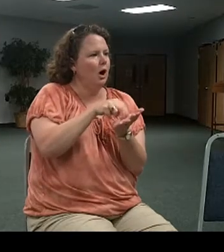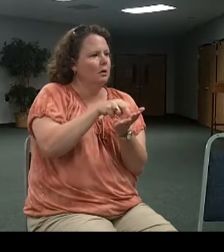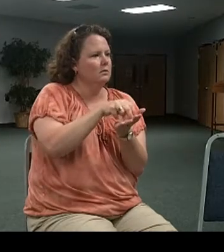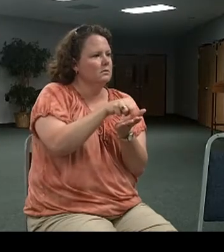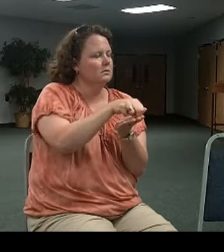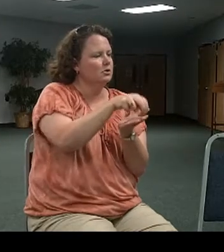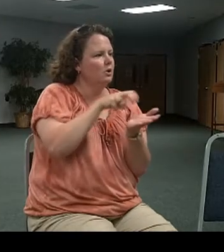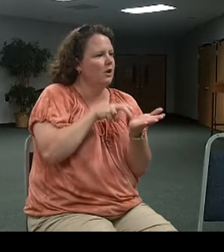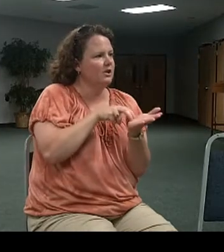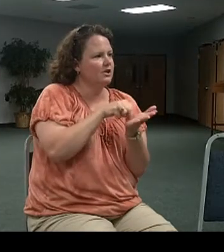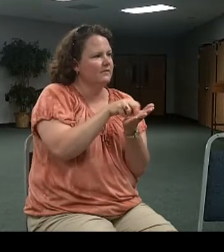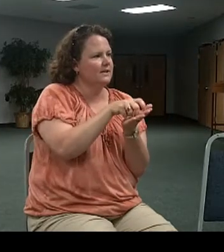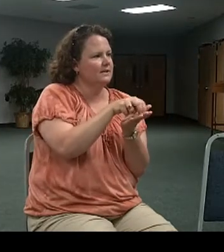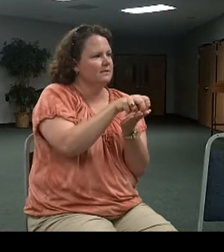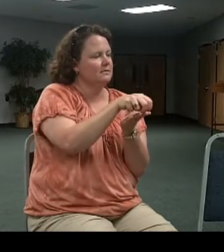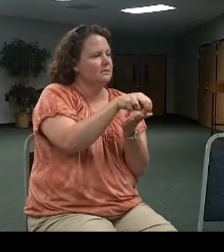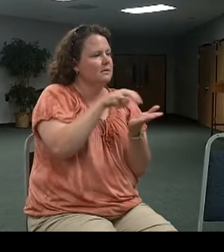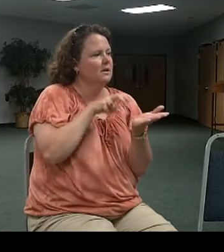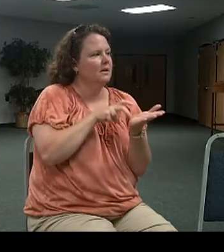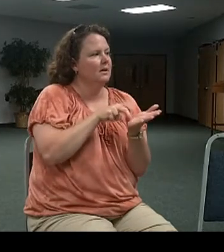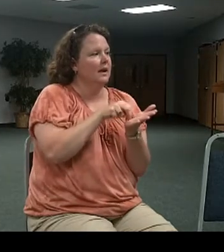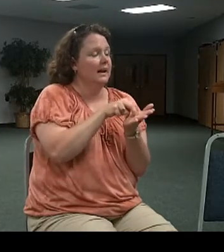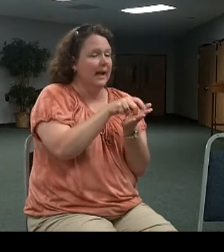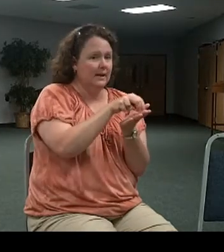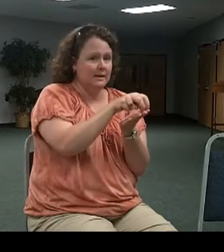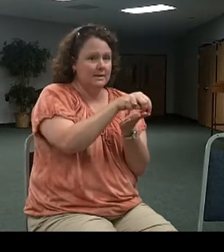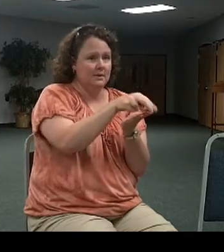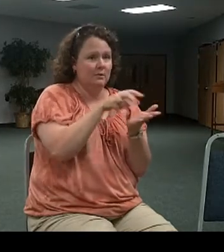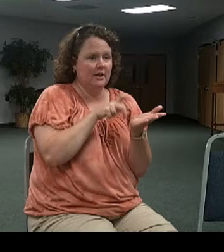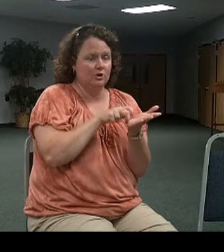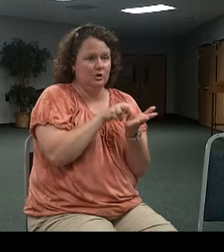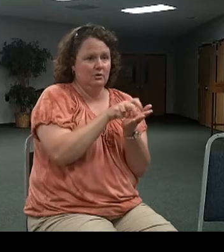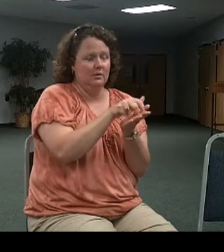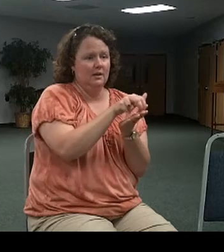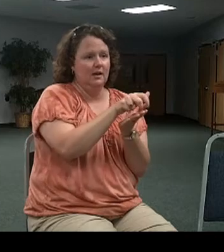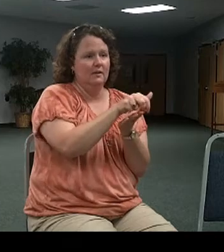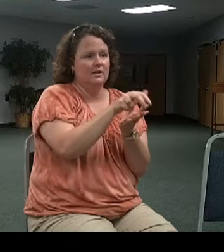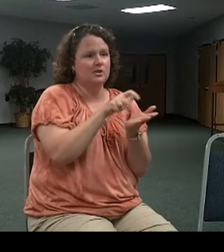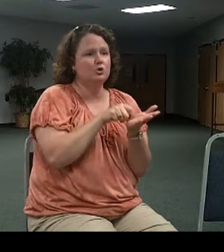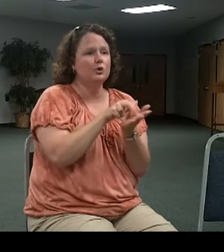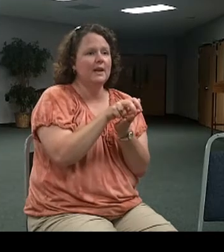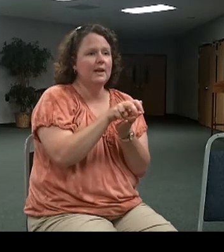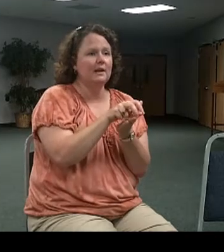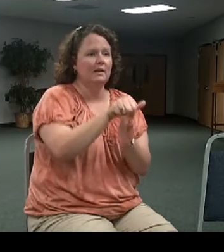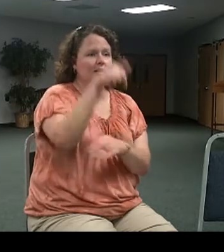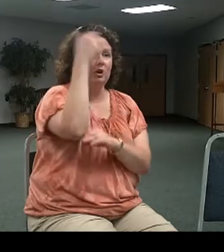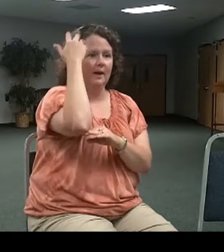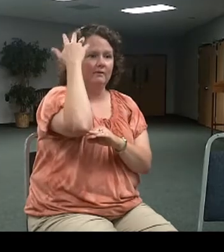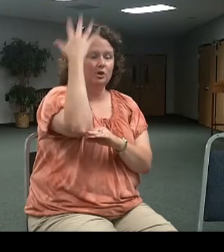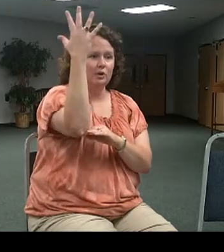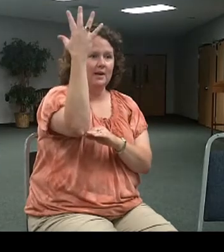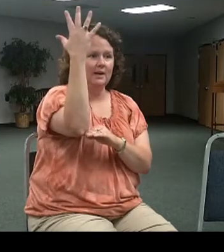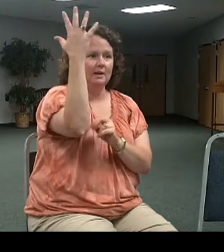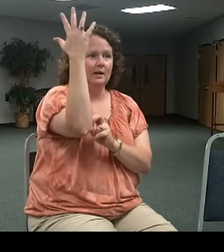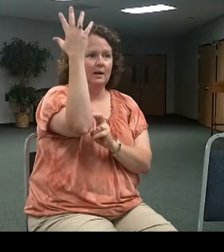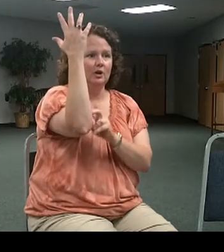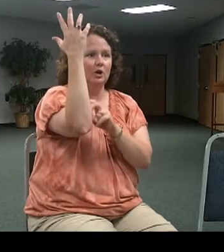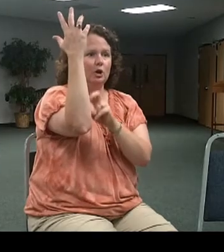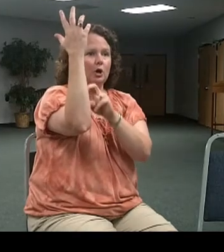crawl. To crawl on a surface. And again, it needs to be directional. If it's a tree, you're going to have the tree, and you're going to